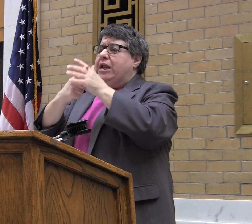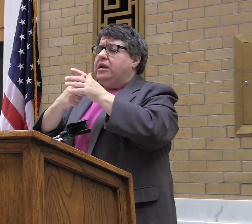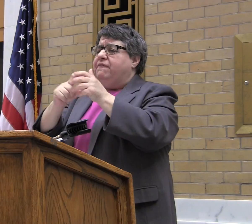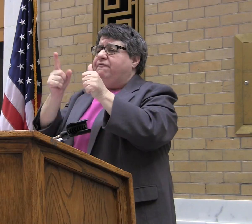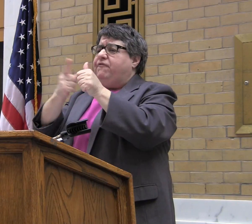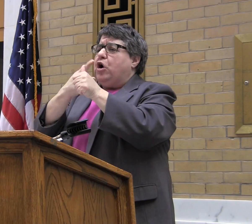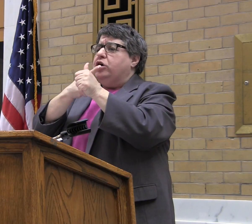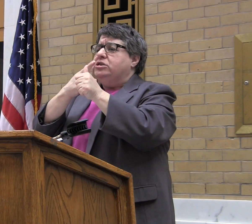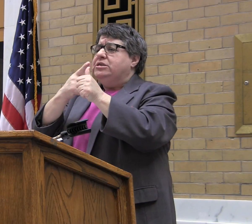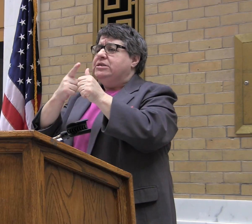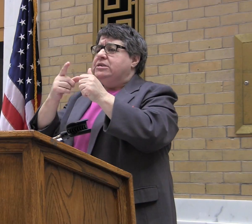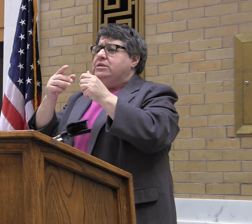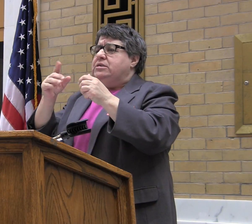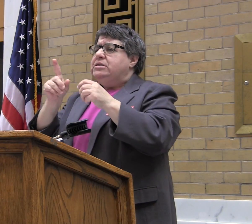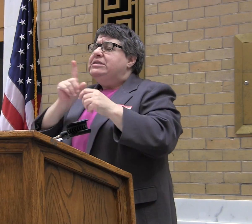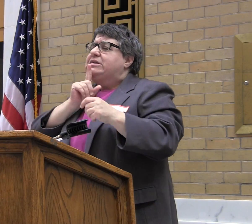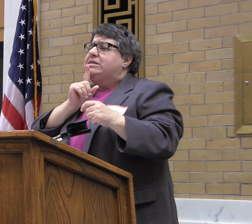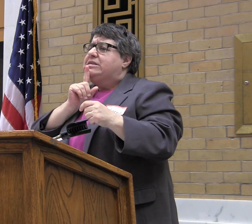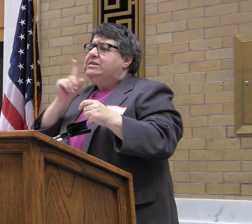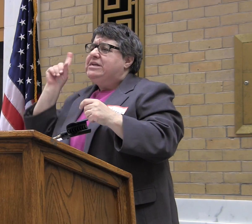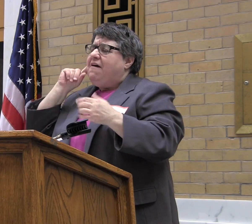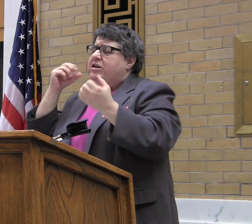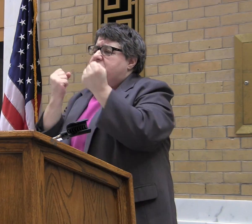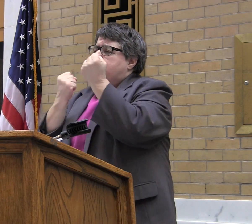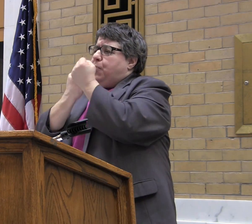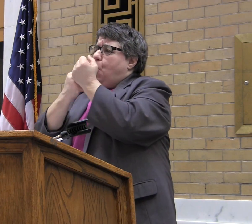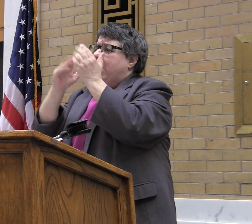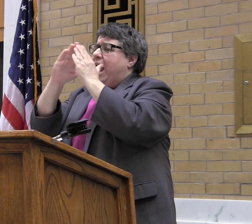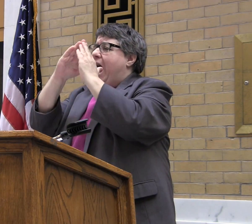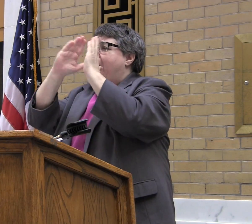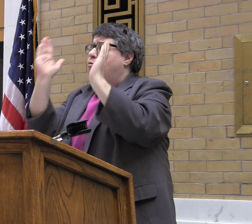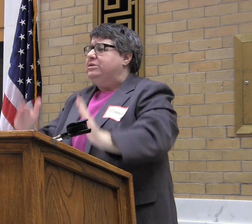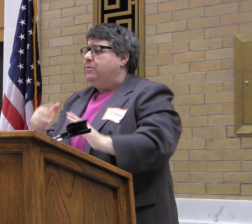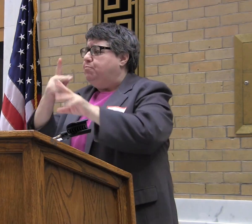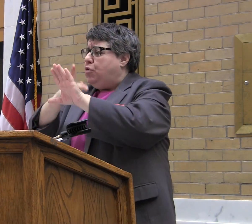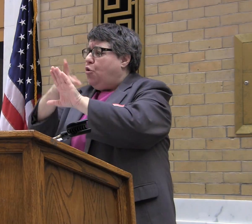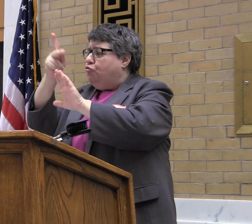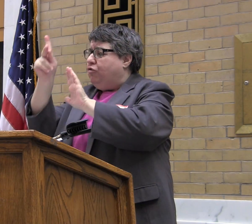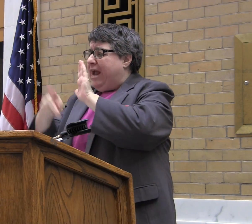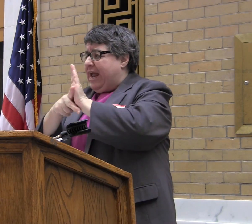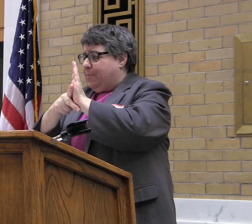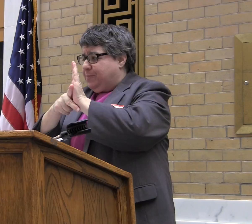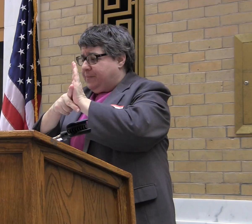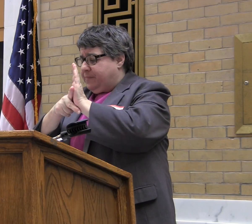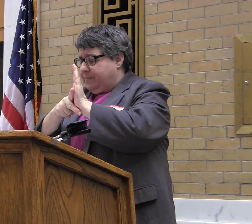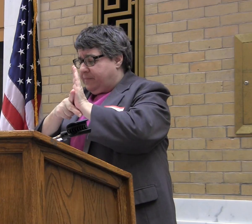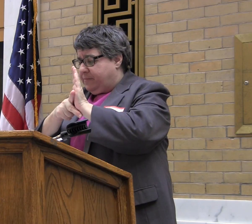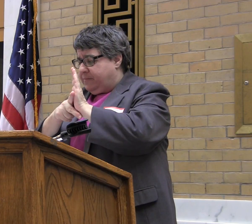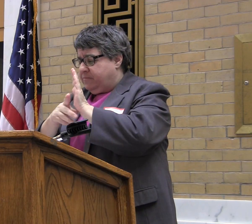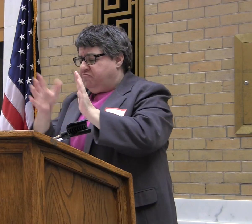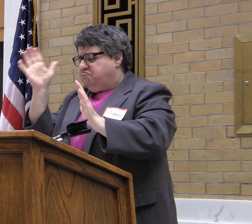That agency started the first deaf-supported housing